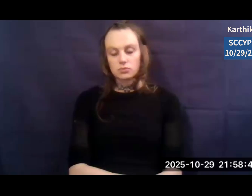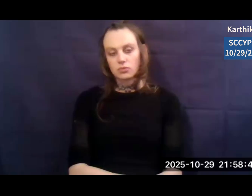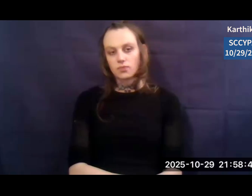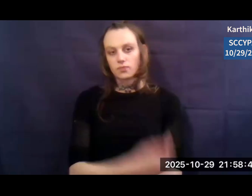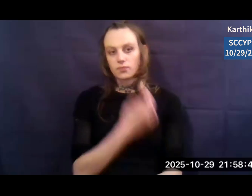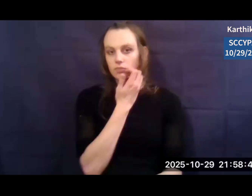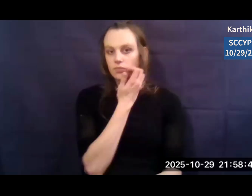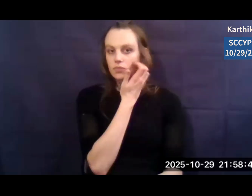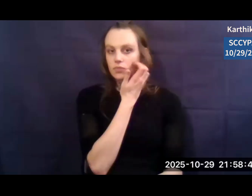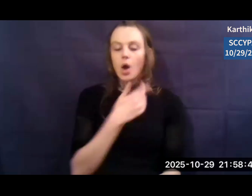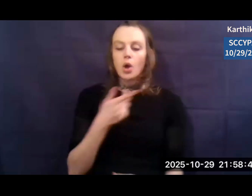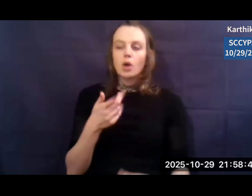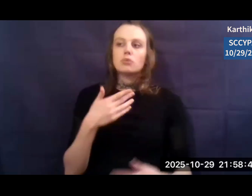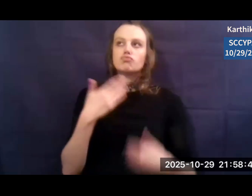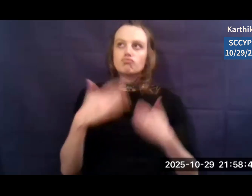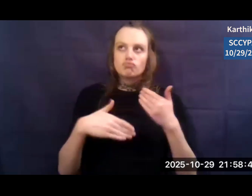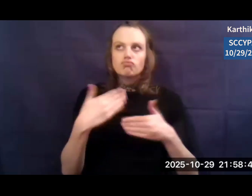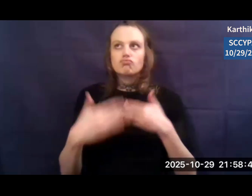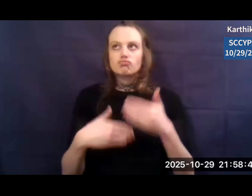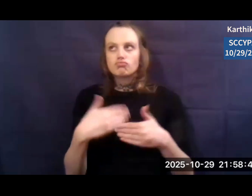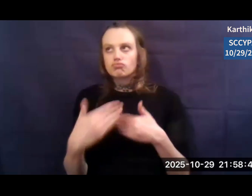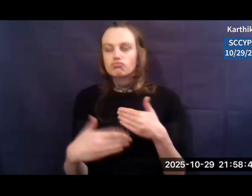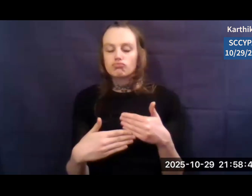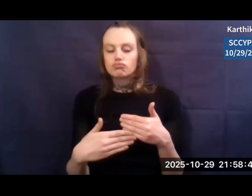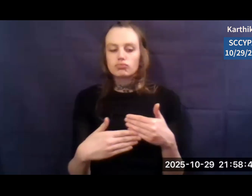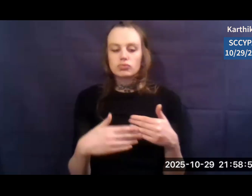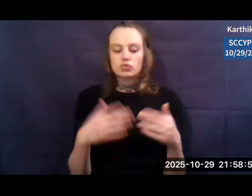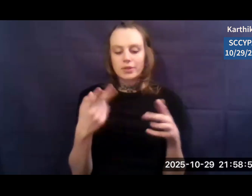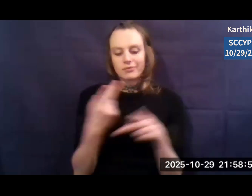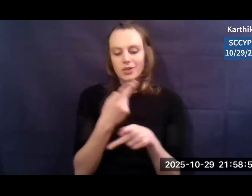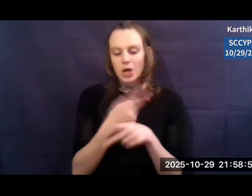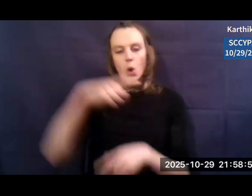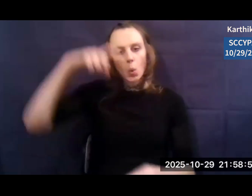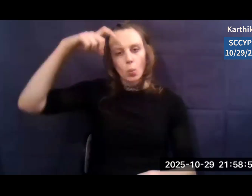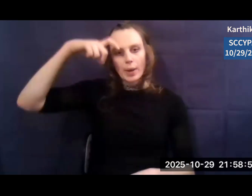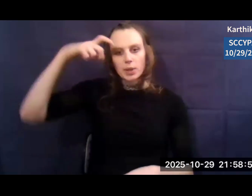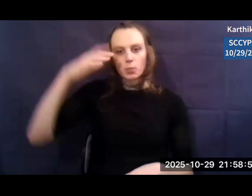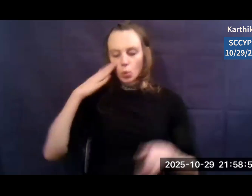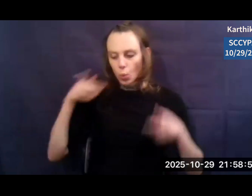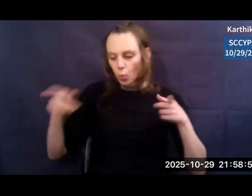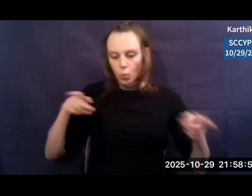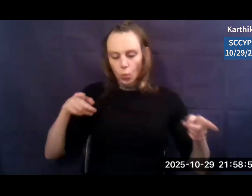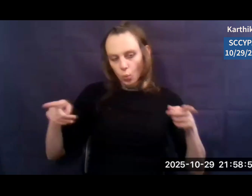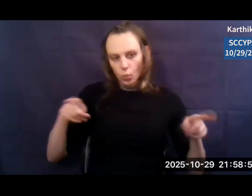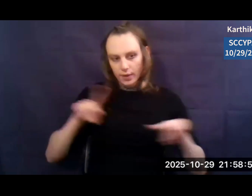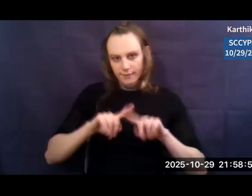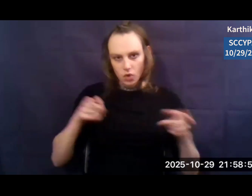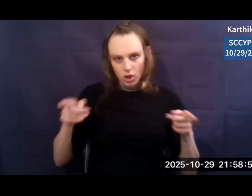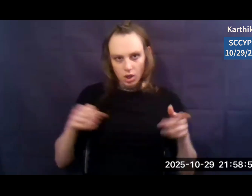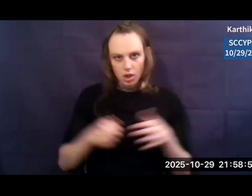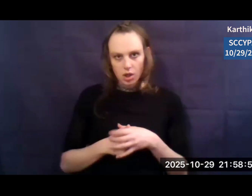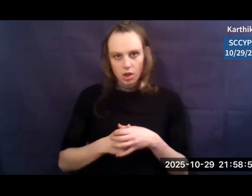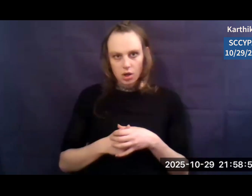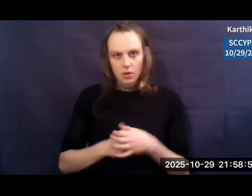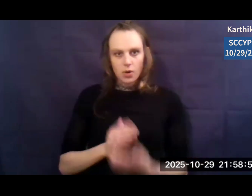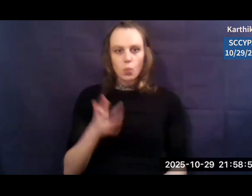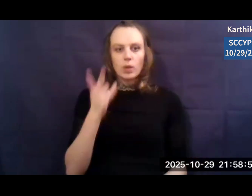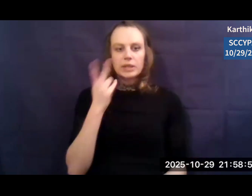figure out the wisdom to know the difference, you will see something similar to like what I